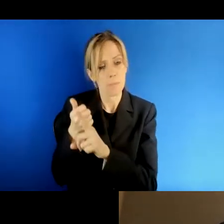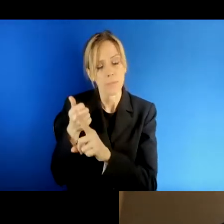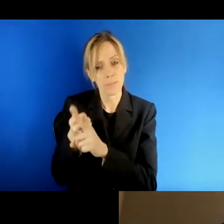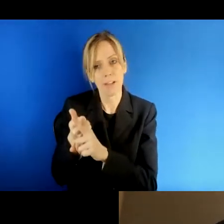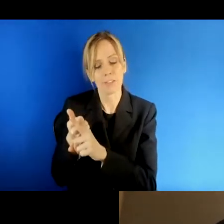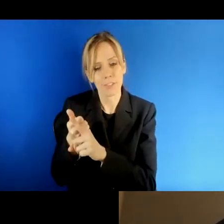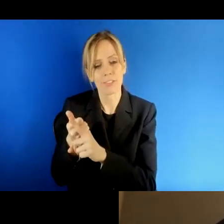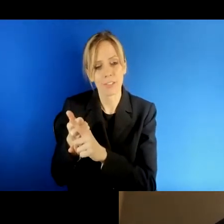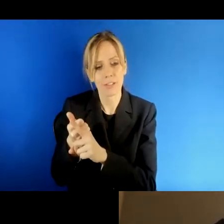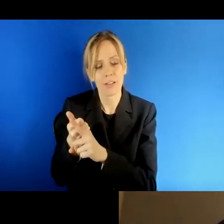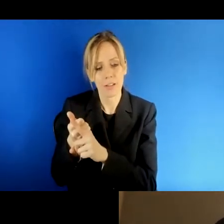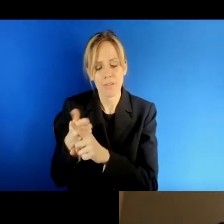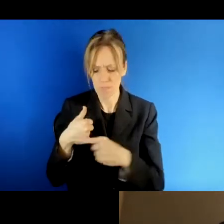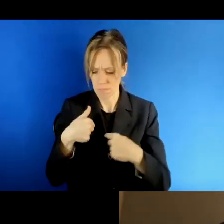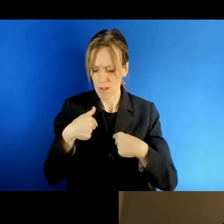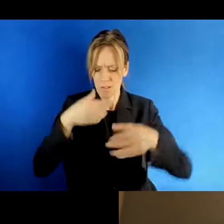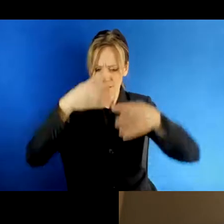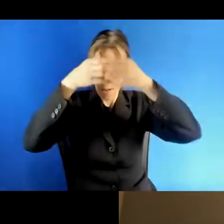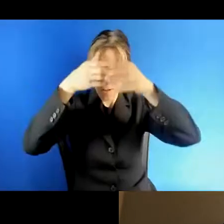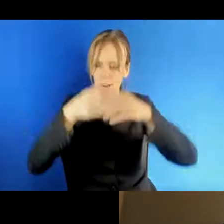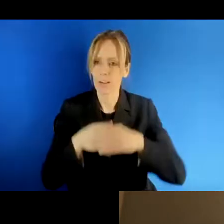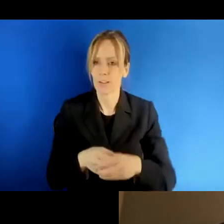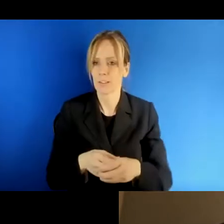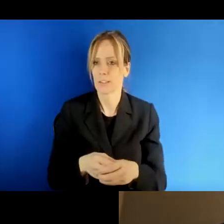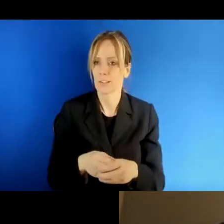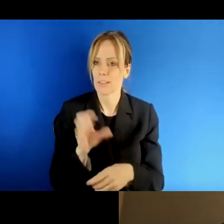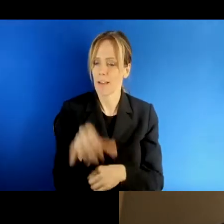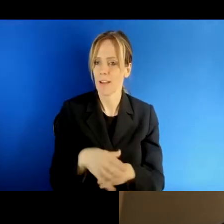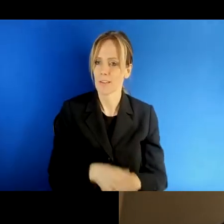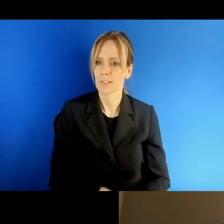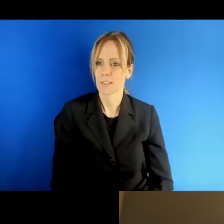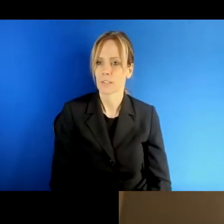as scholars. I think like,